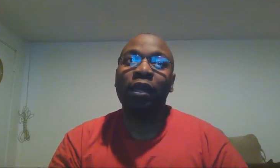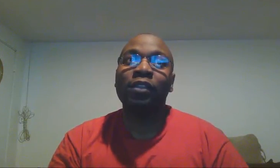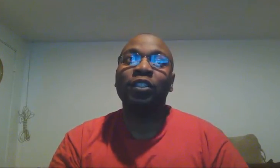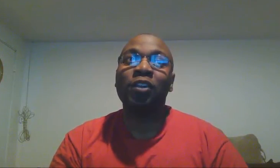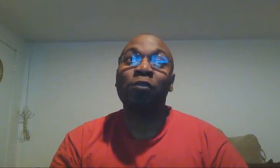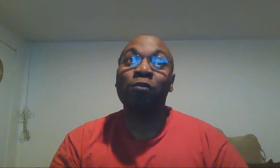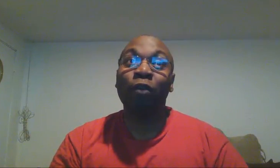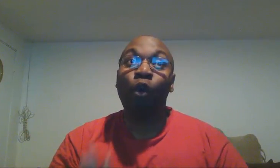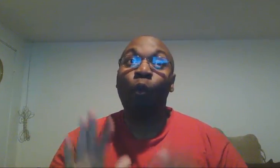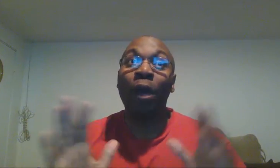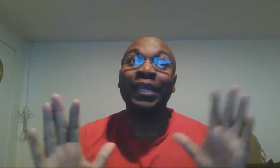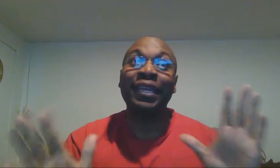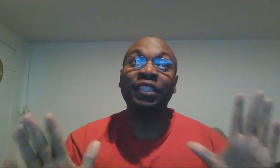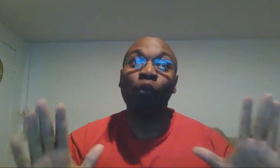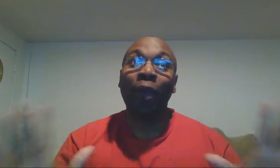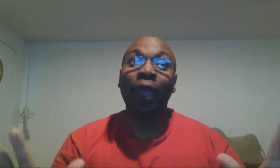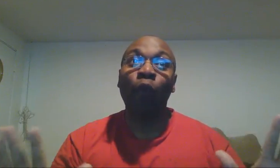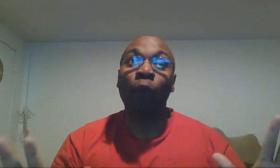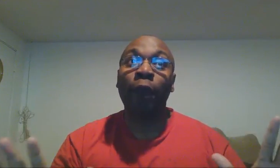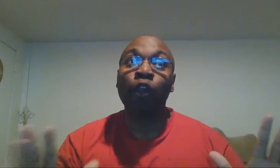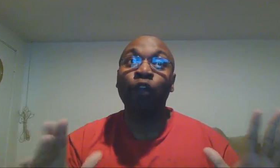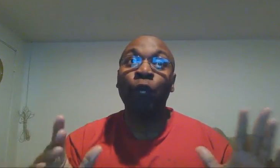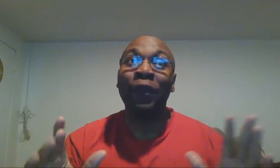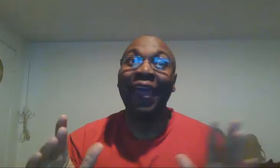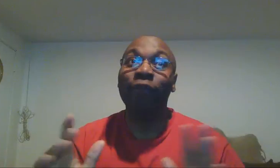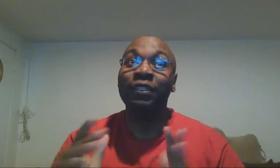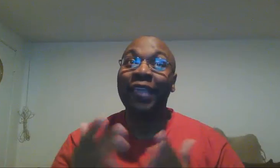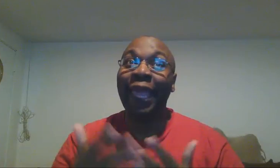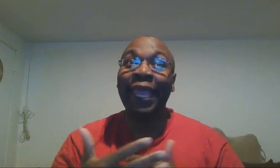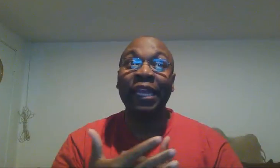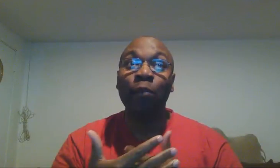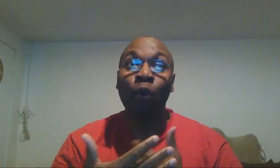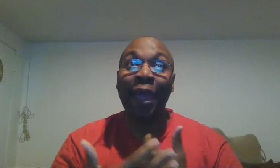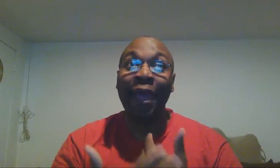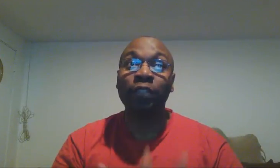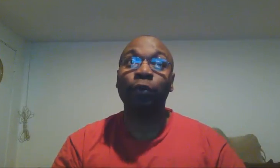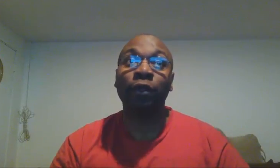So, one easy way where you don't have to take any more aspirin.